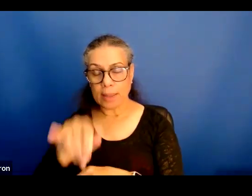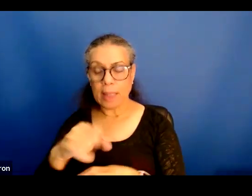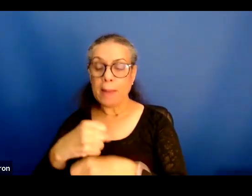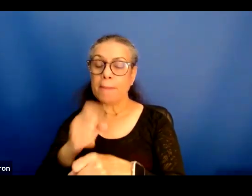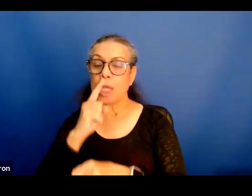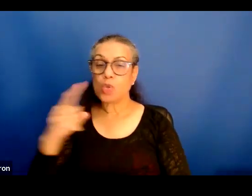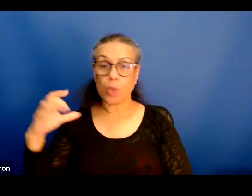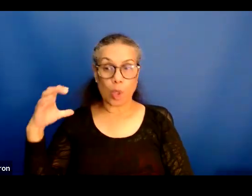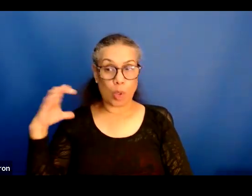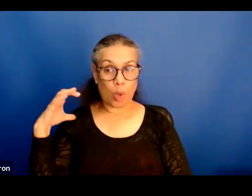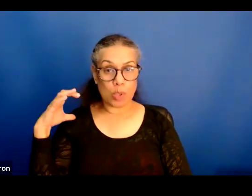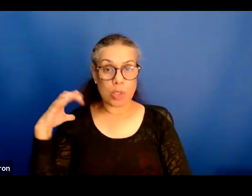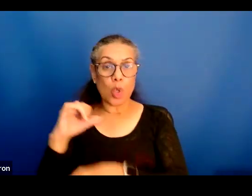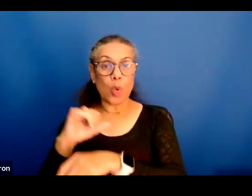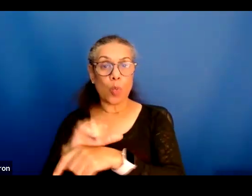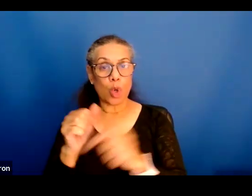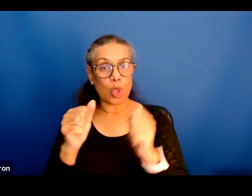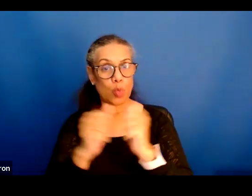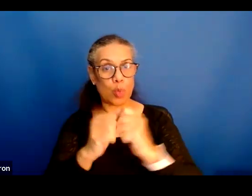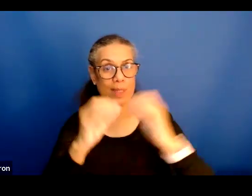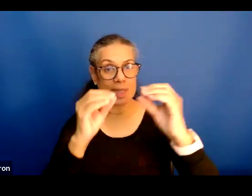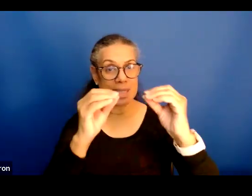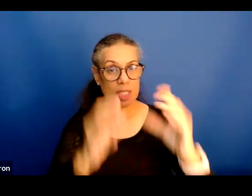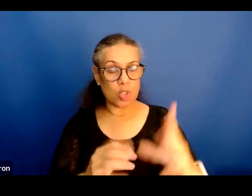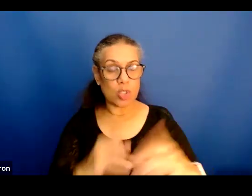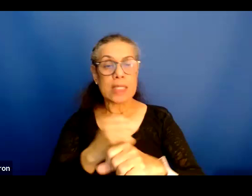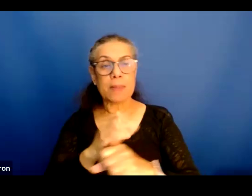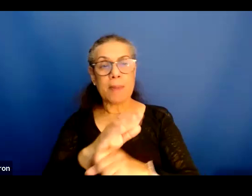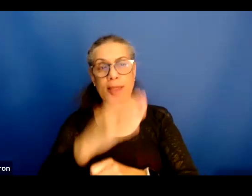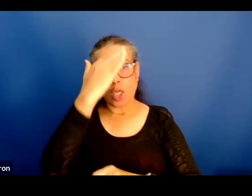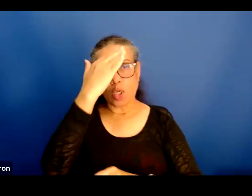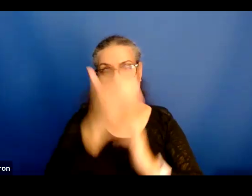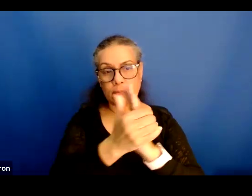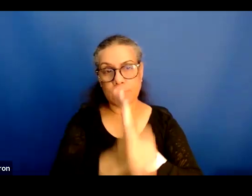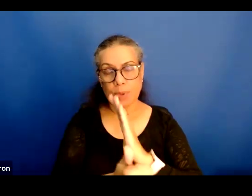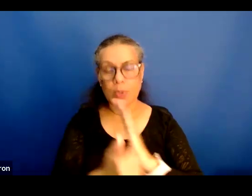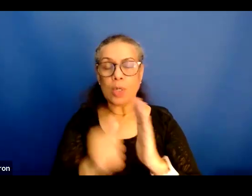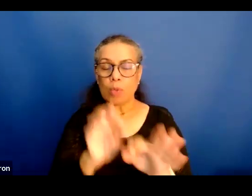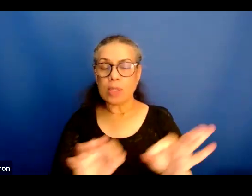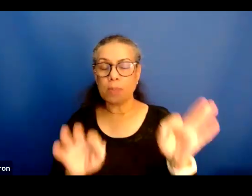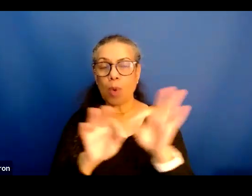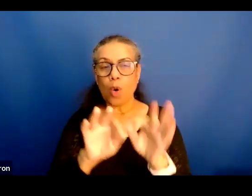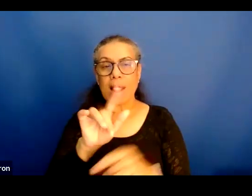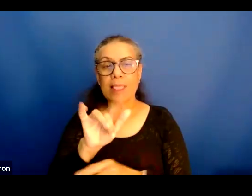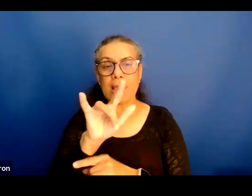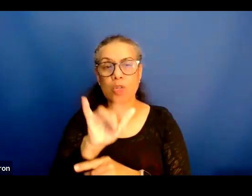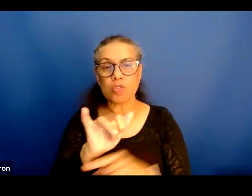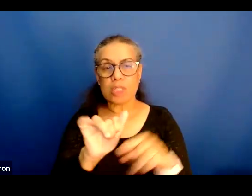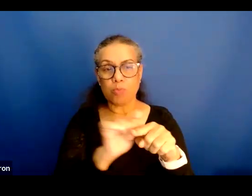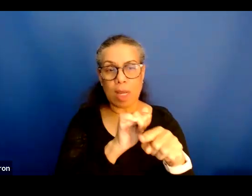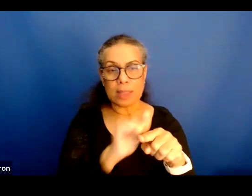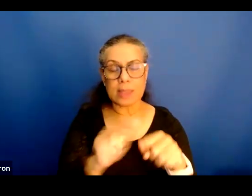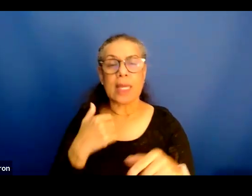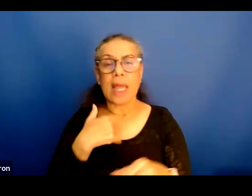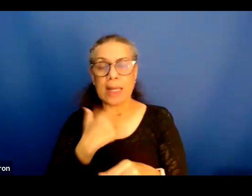our regions are working closely with educators to strengthen their knowledge of key equitable literacy practices and build